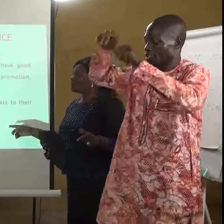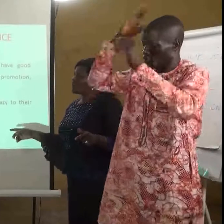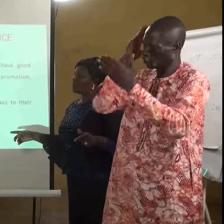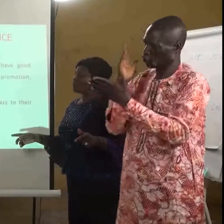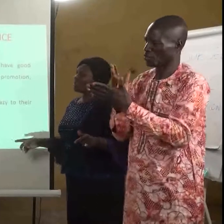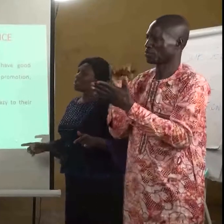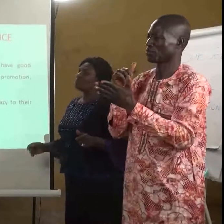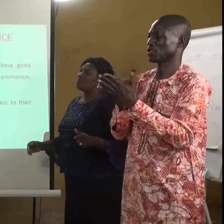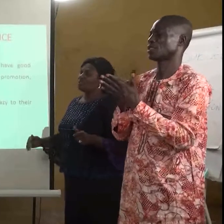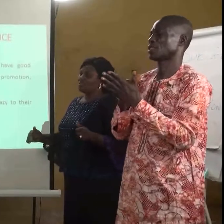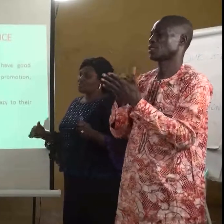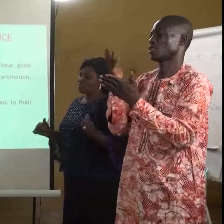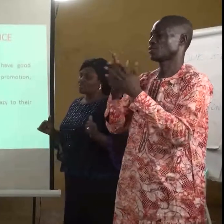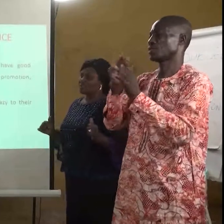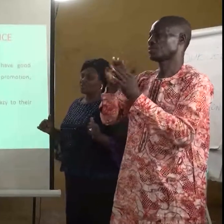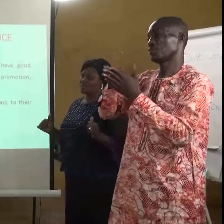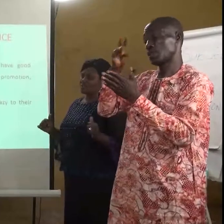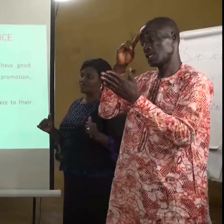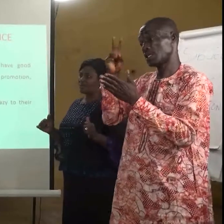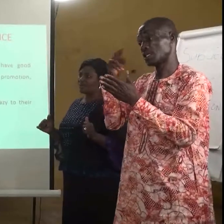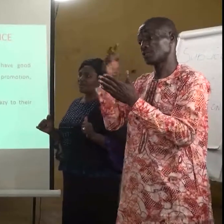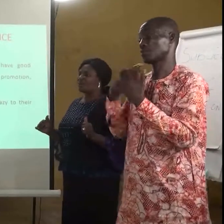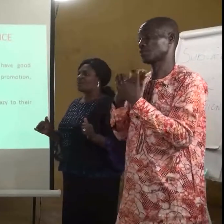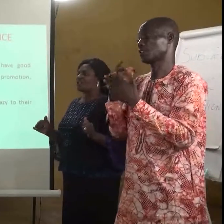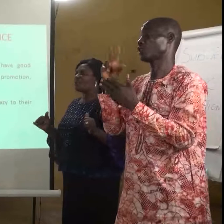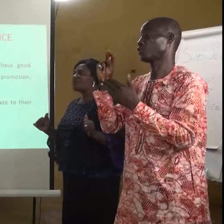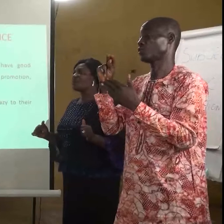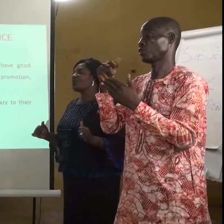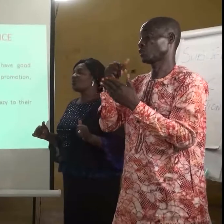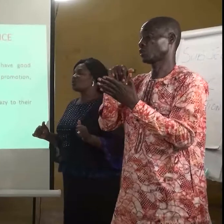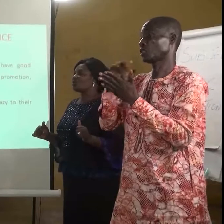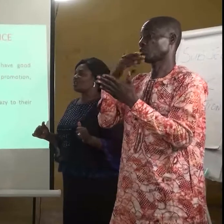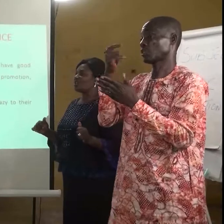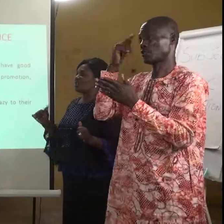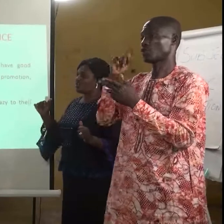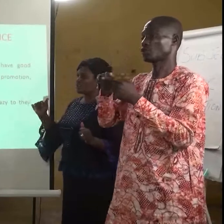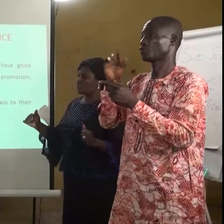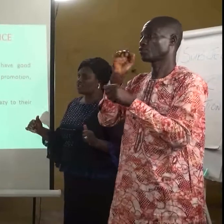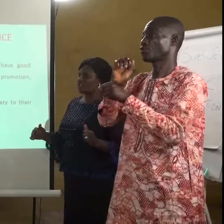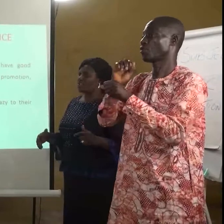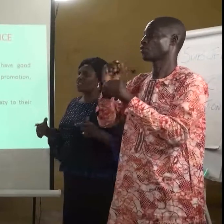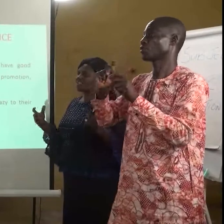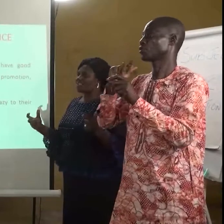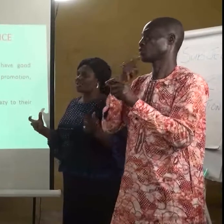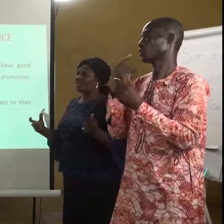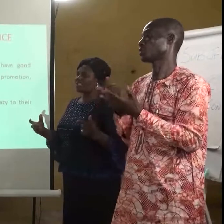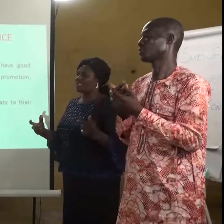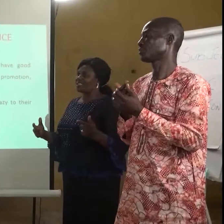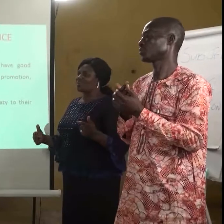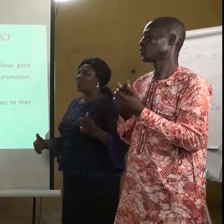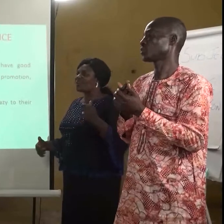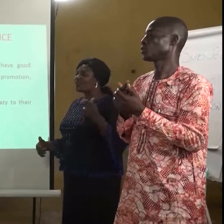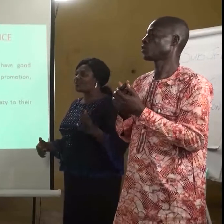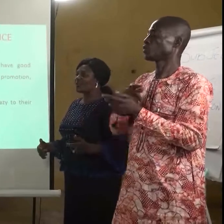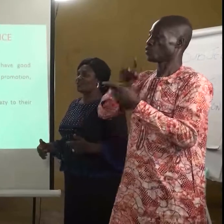the bad wagon, he will retrace his step, because he will not want to be punished. Just as the going says